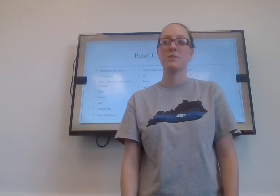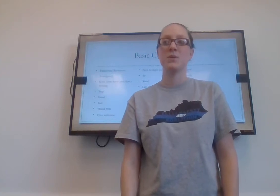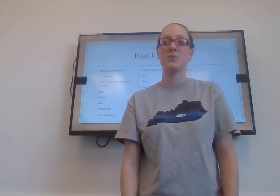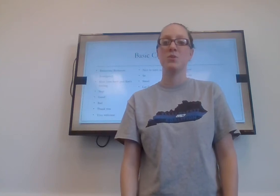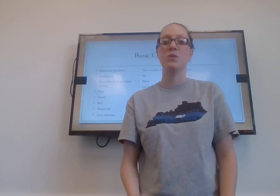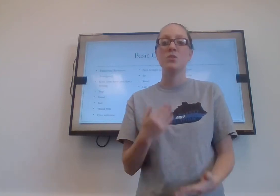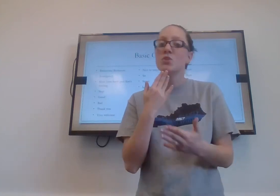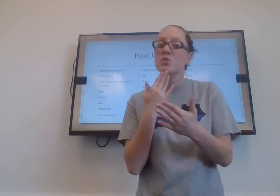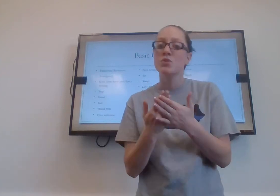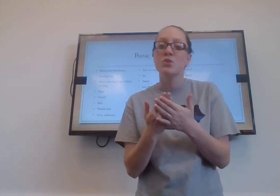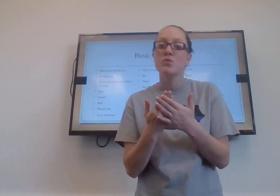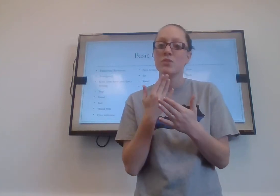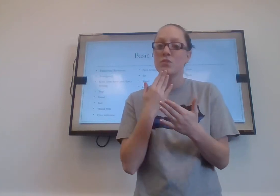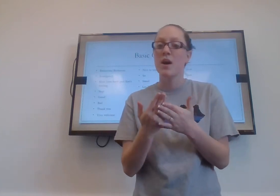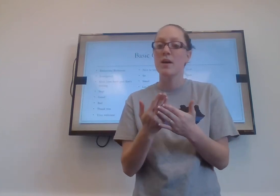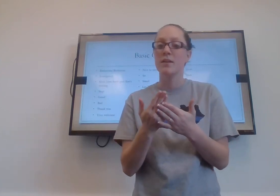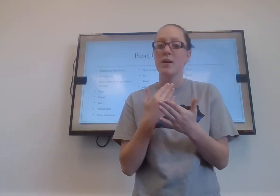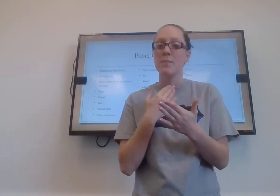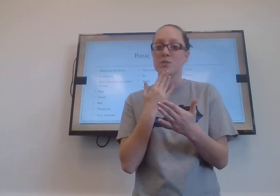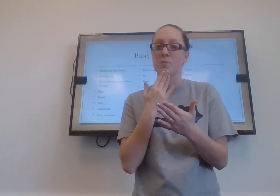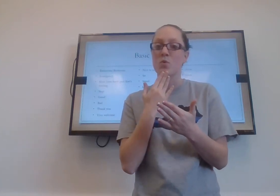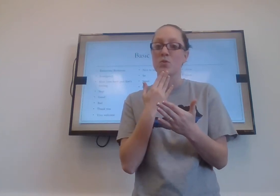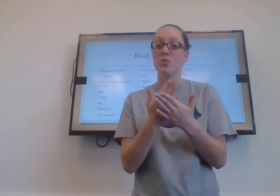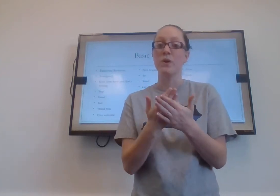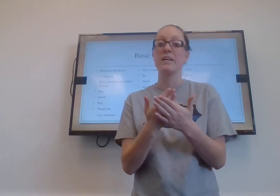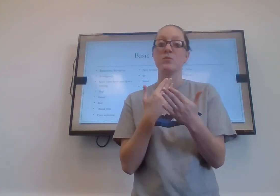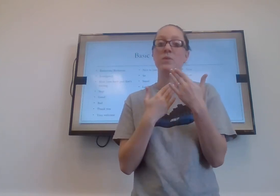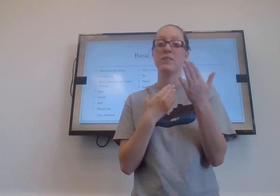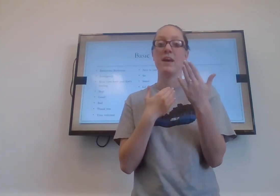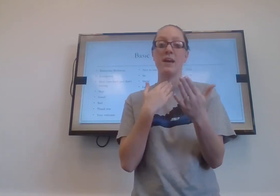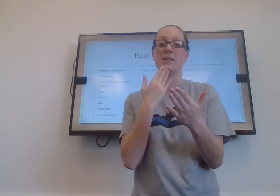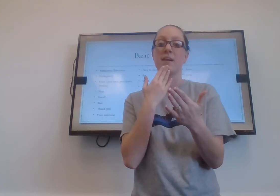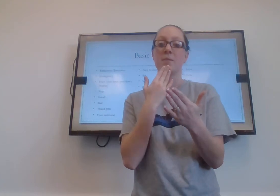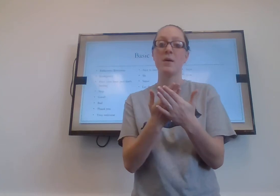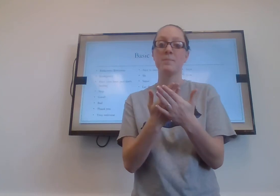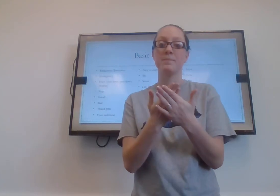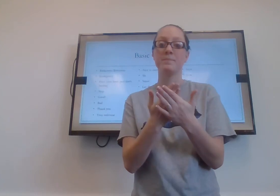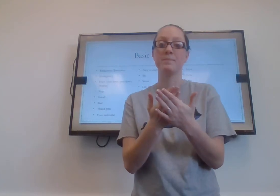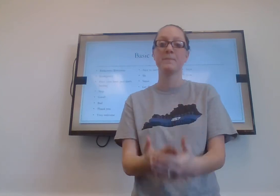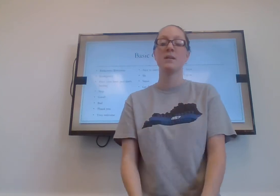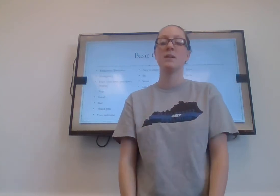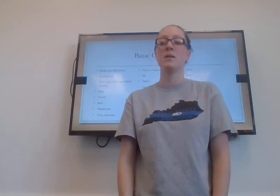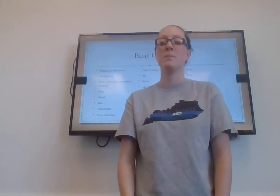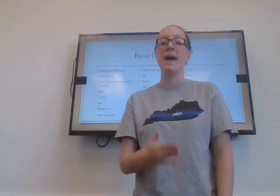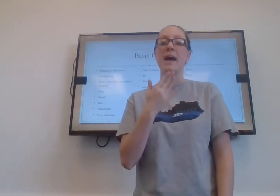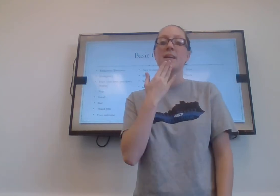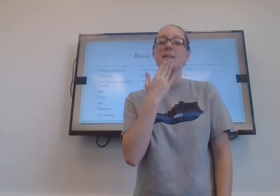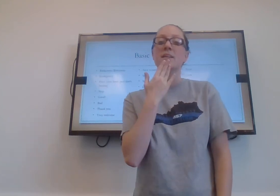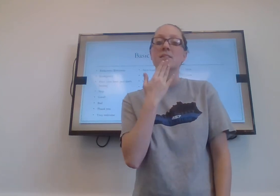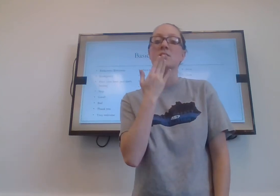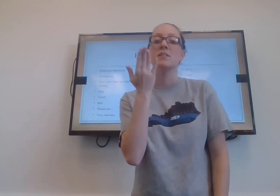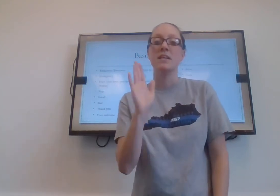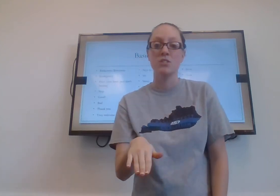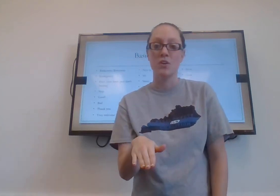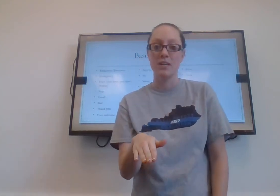so you can choose to use it or not. It's more correct with the hand down at the bottom. Bad is turning it